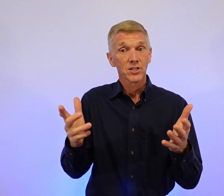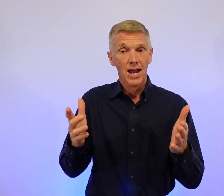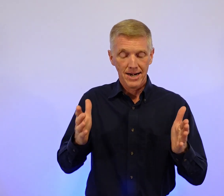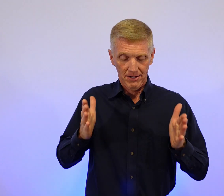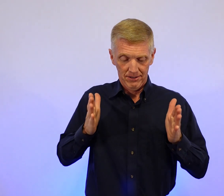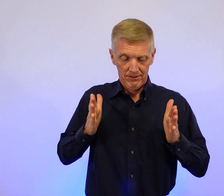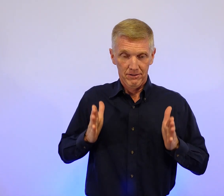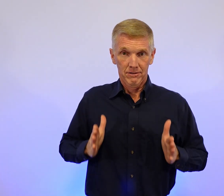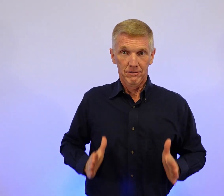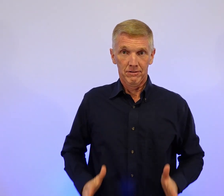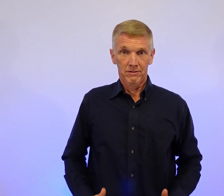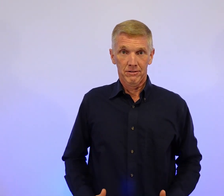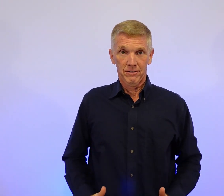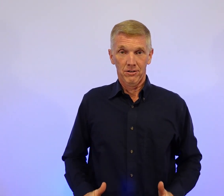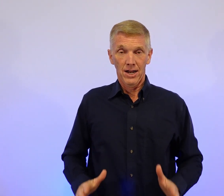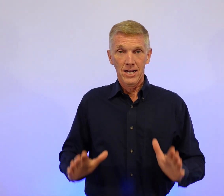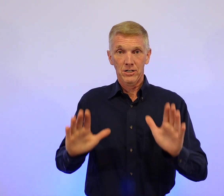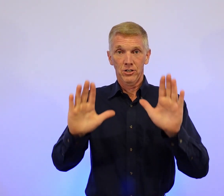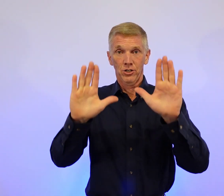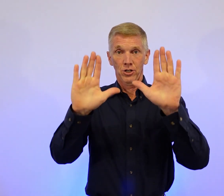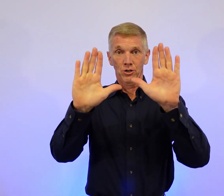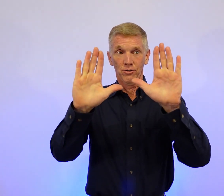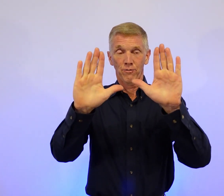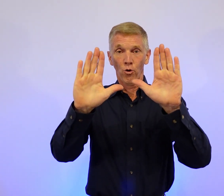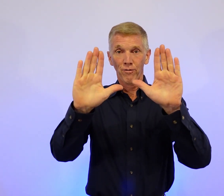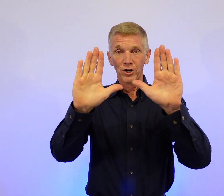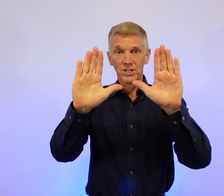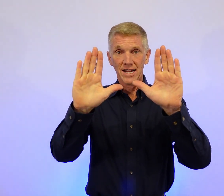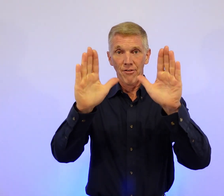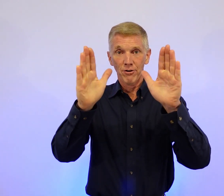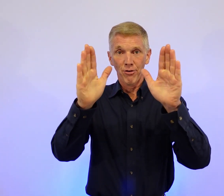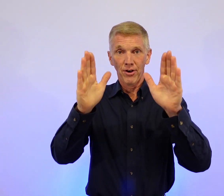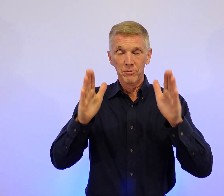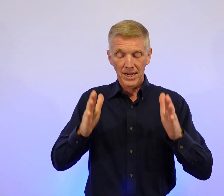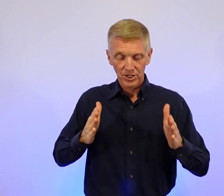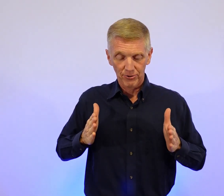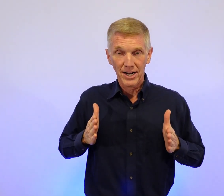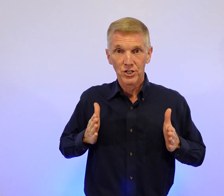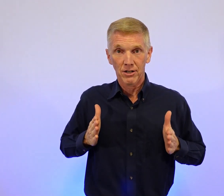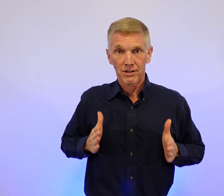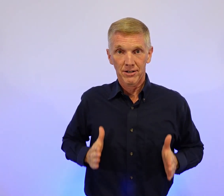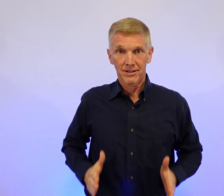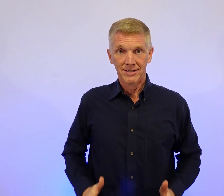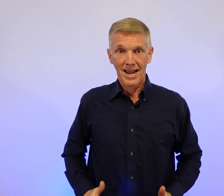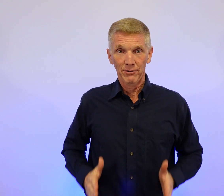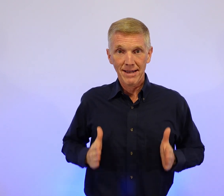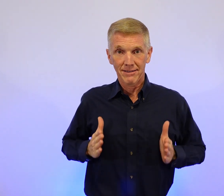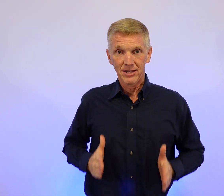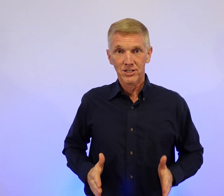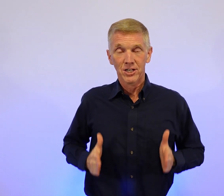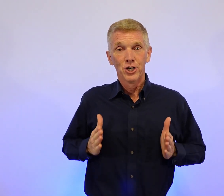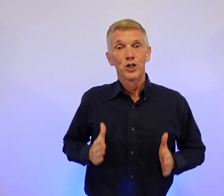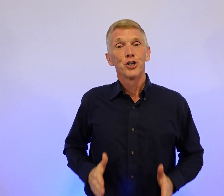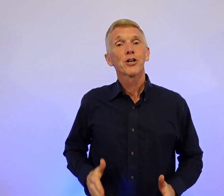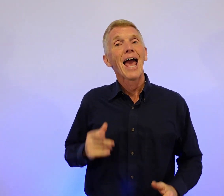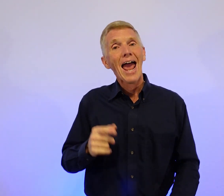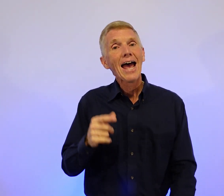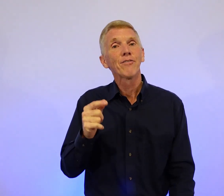sign. All right, 4 fingers together, your thumbs outstretched, down like this. You're going to add